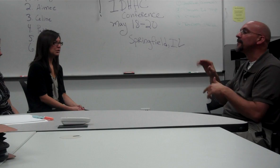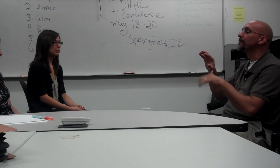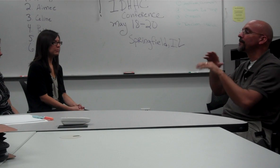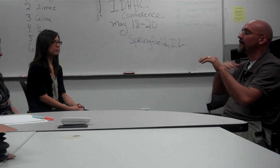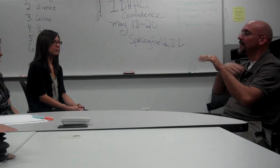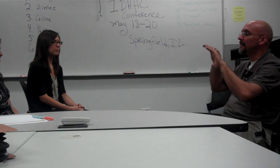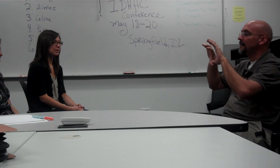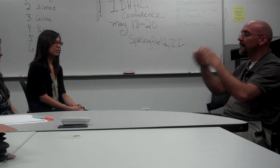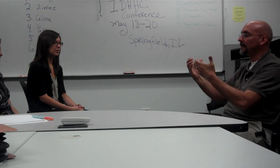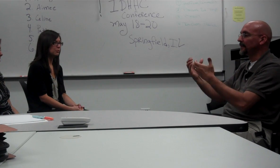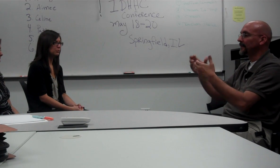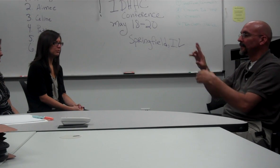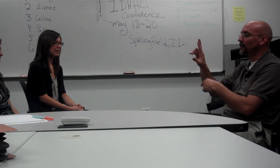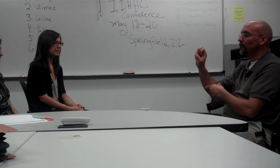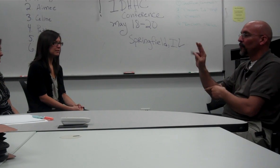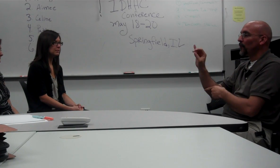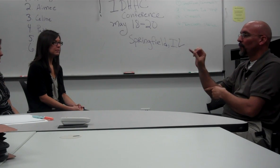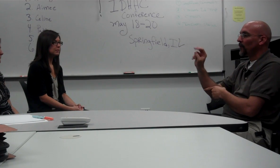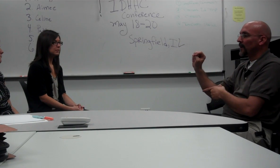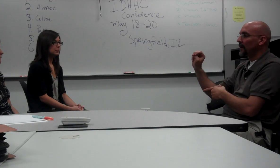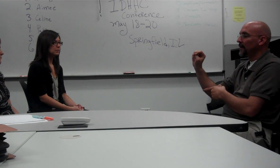You're probably wondering why I want to go to Rhode Island.